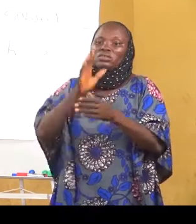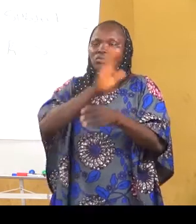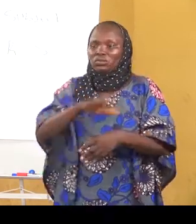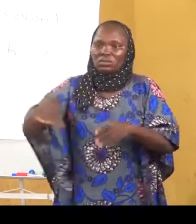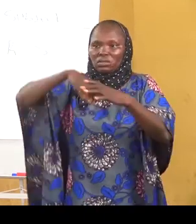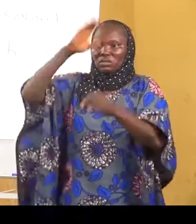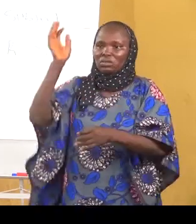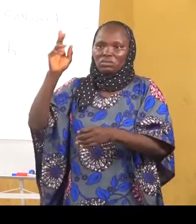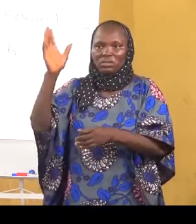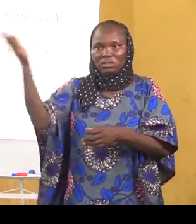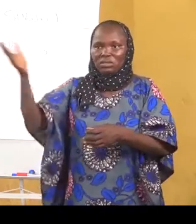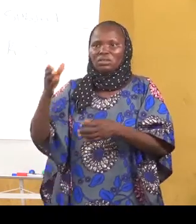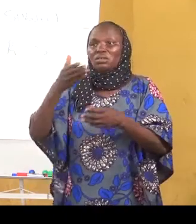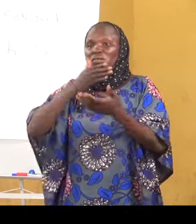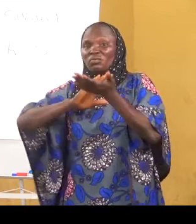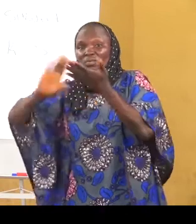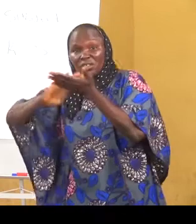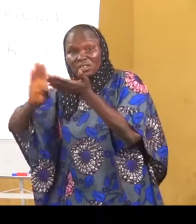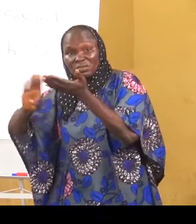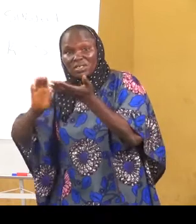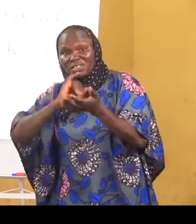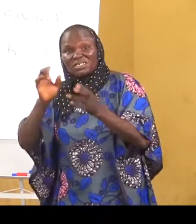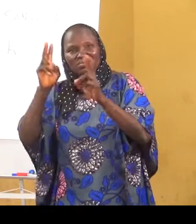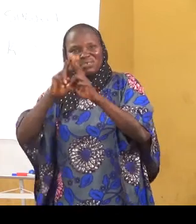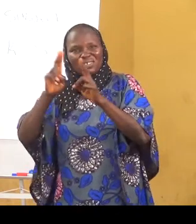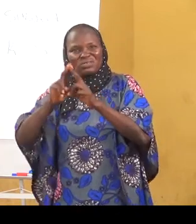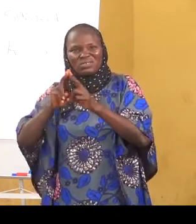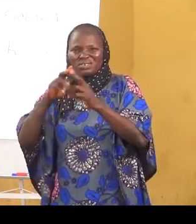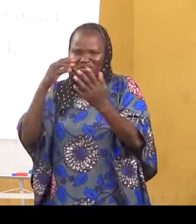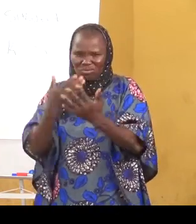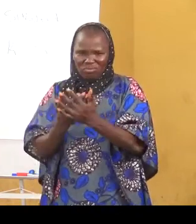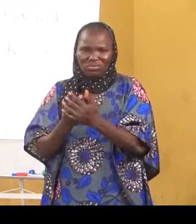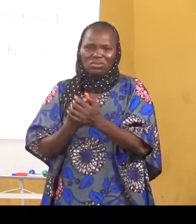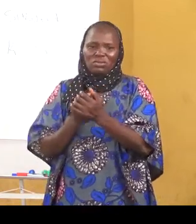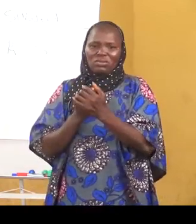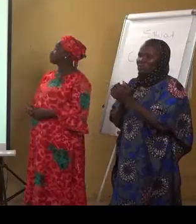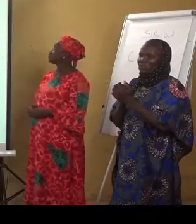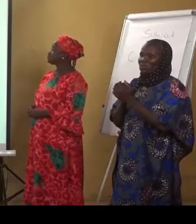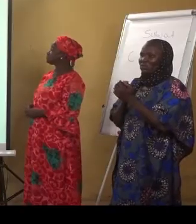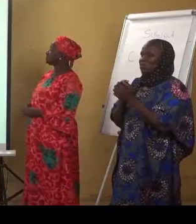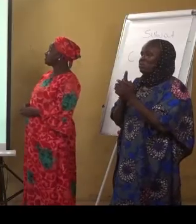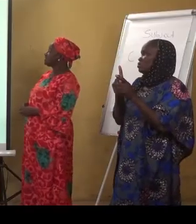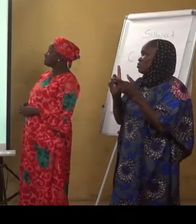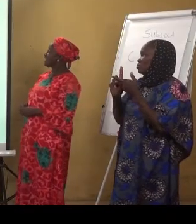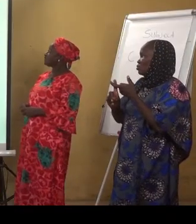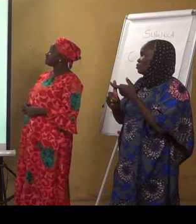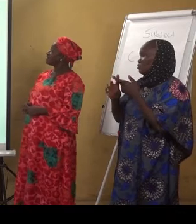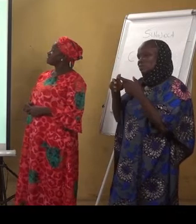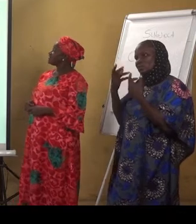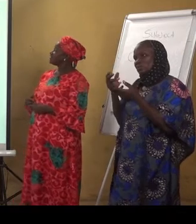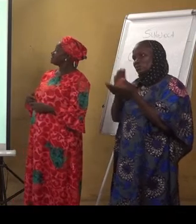forgiveness is a very, very good thing. It can make you to keep malice with one another, which is not good.